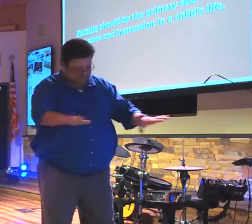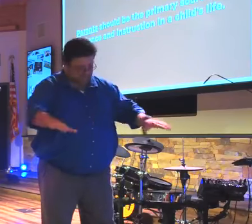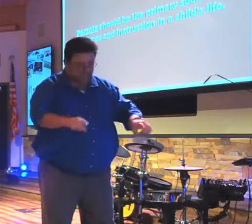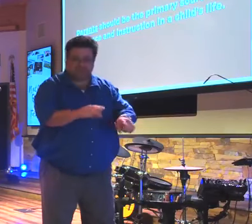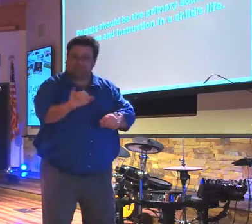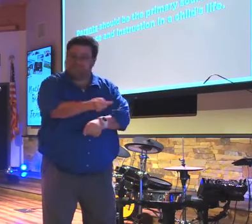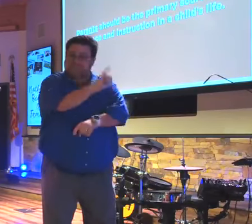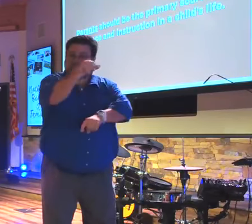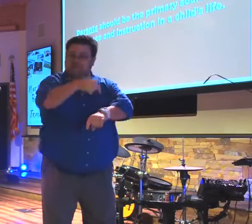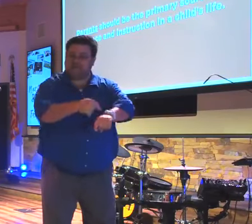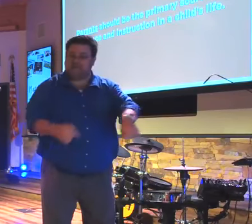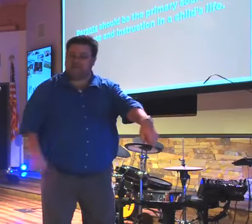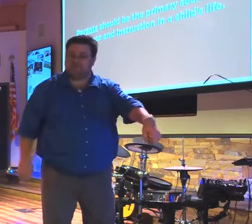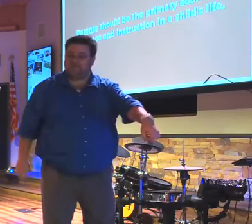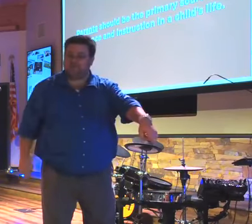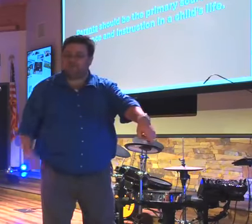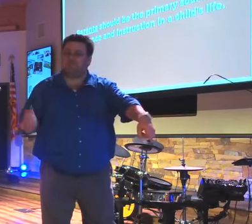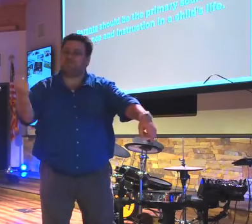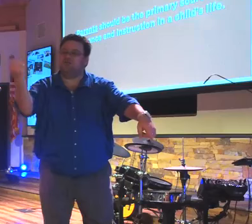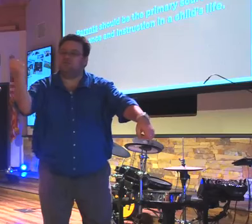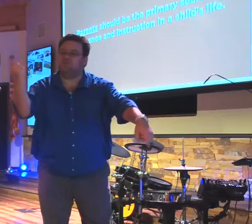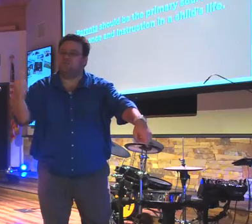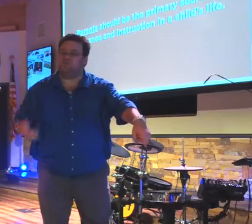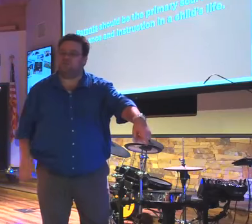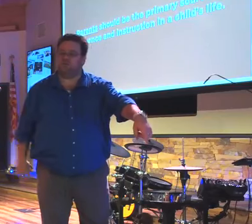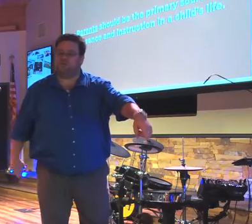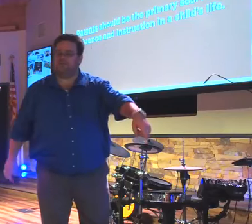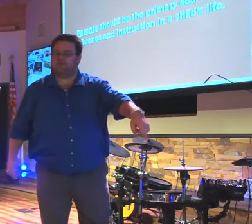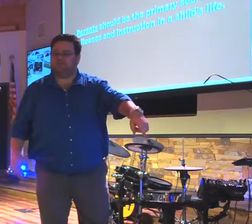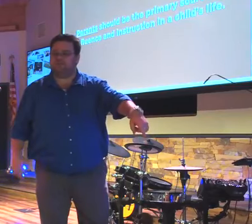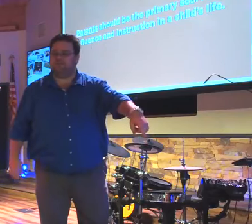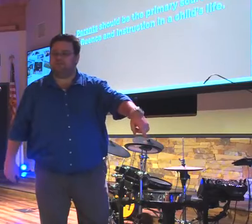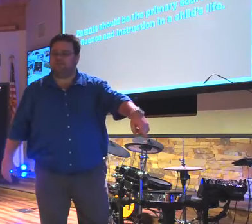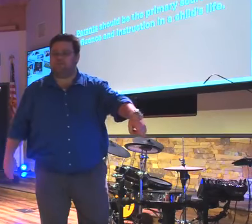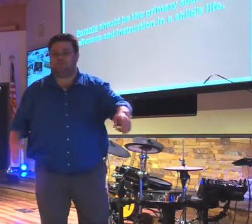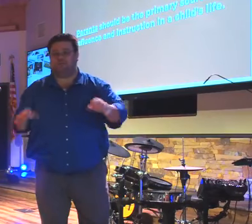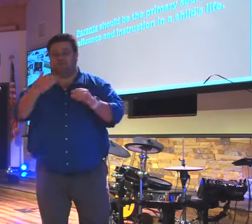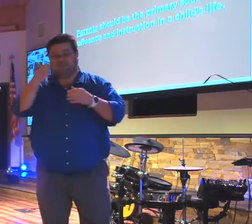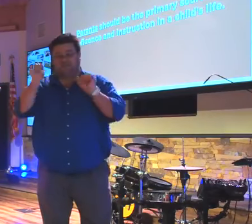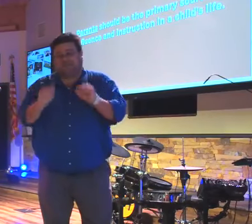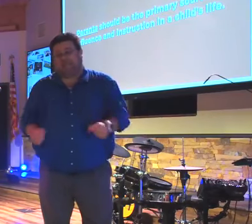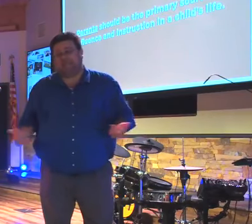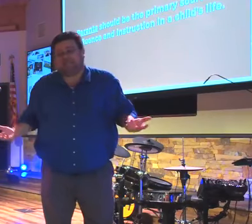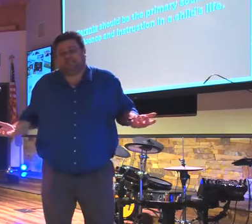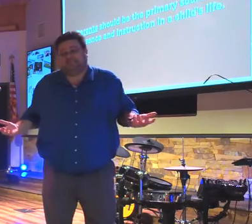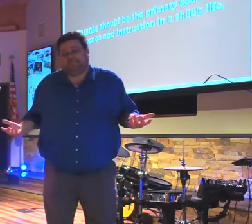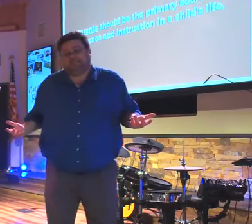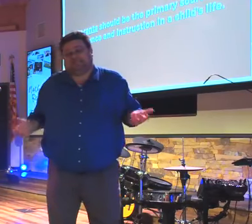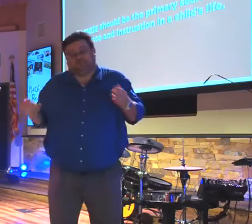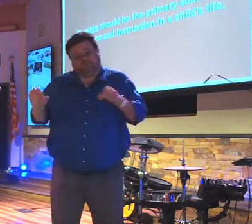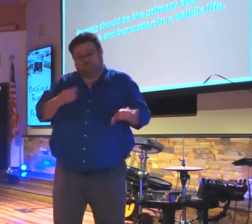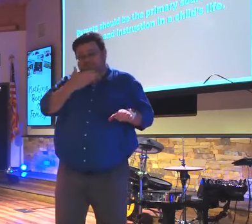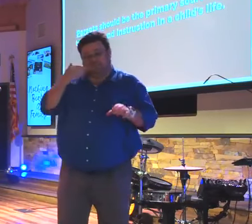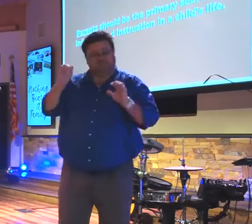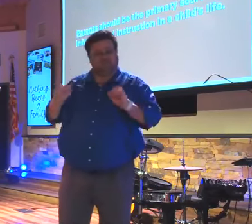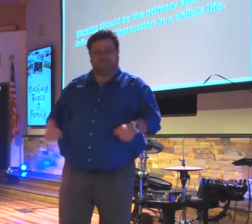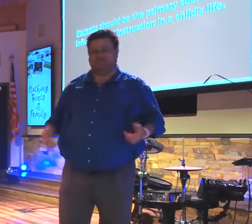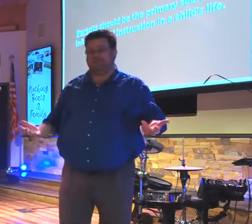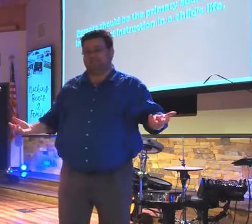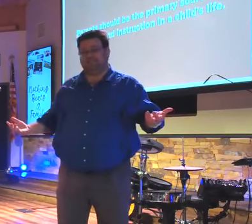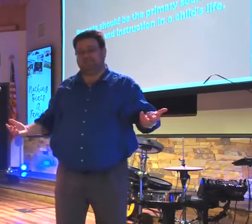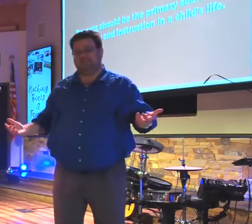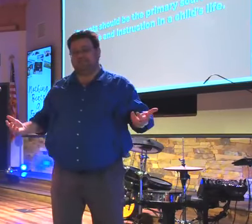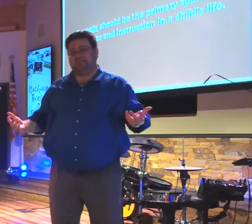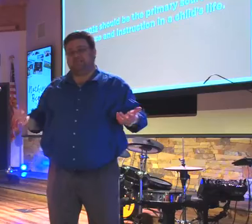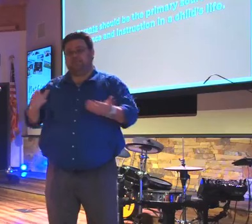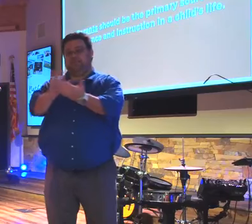time. So what do? You do the best you can, amen? You do the best you can, and